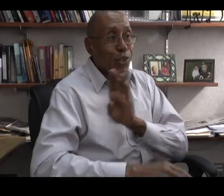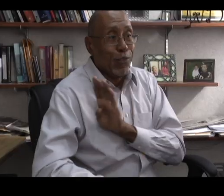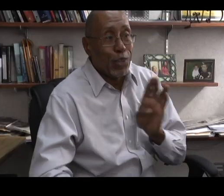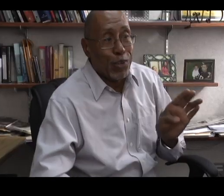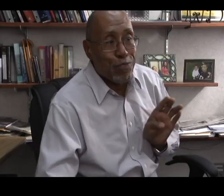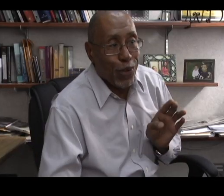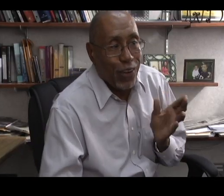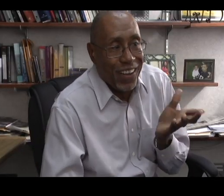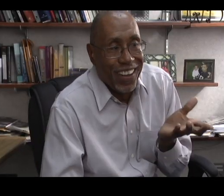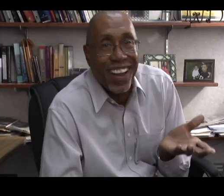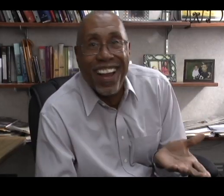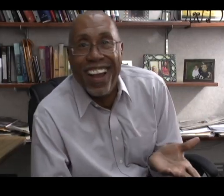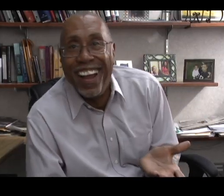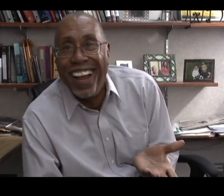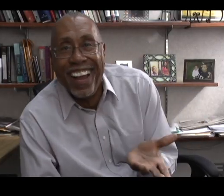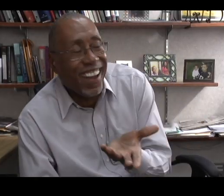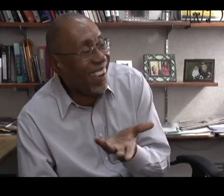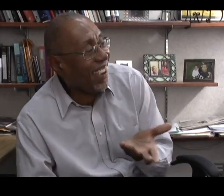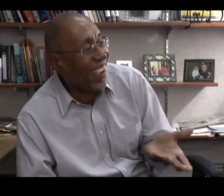This is my third time to serve on their board.